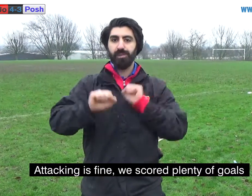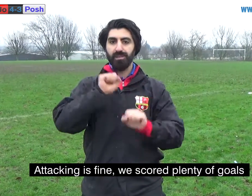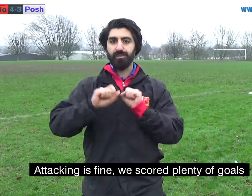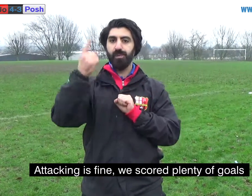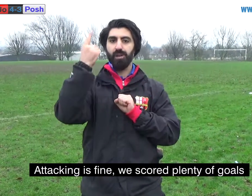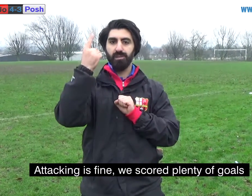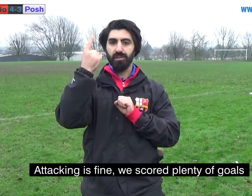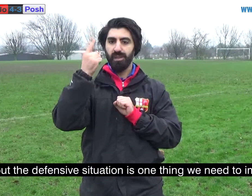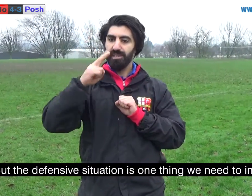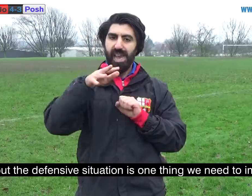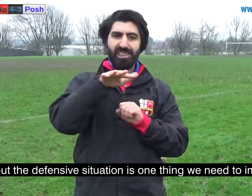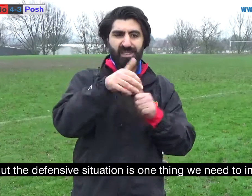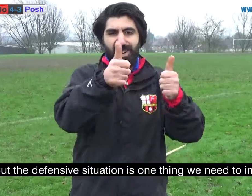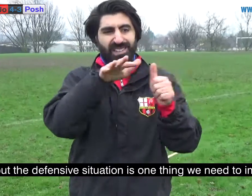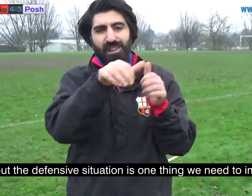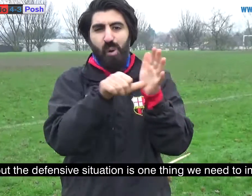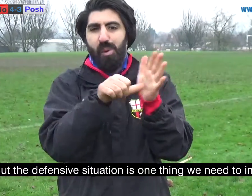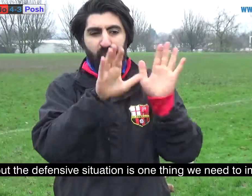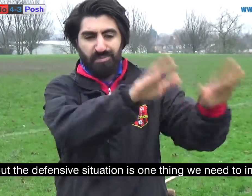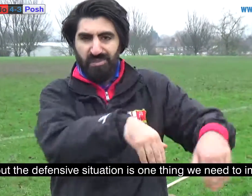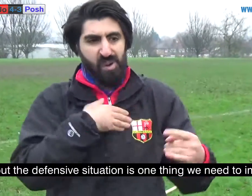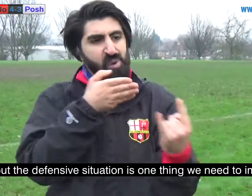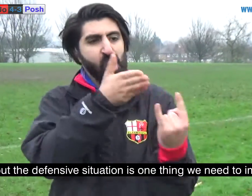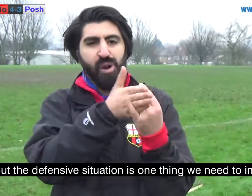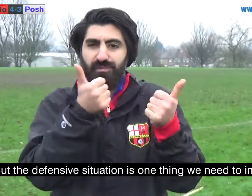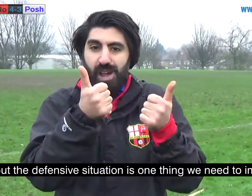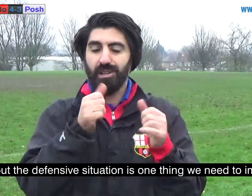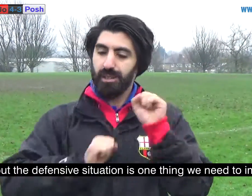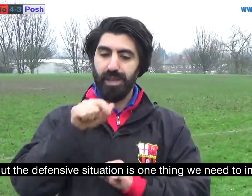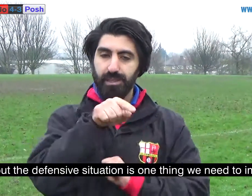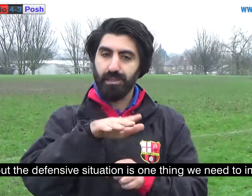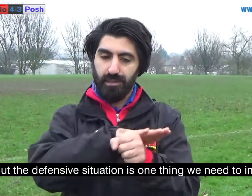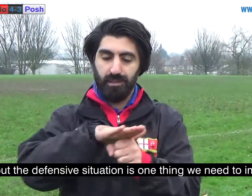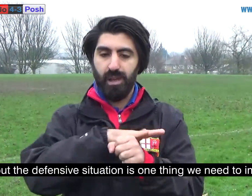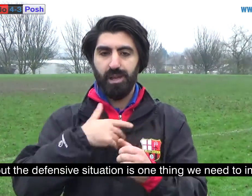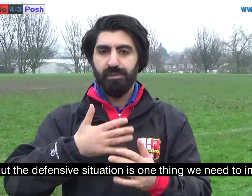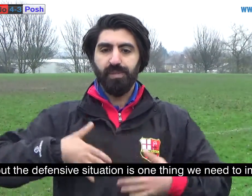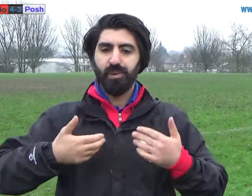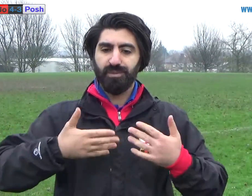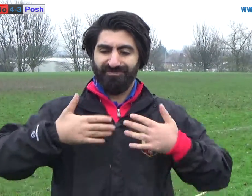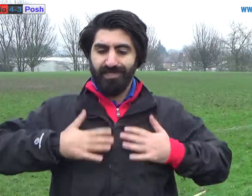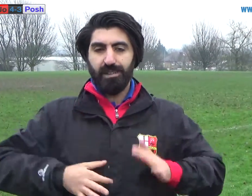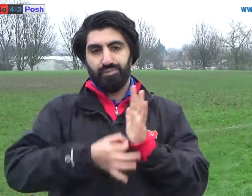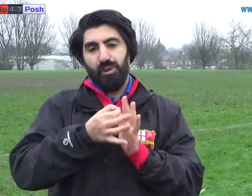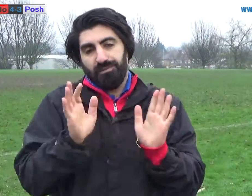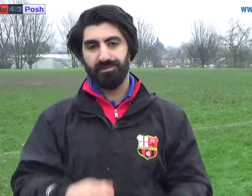Defending. It's like attack, fight, attack, no problem.